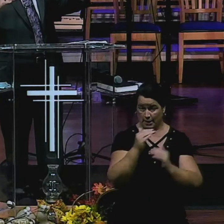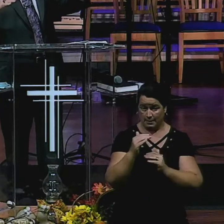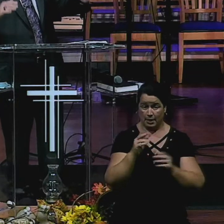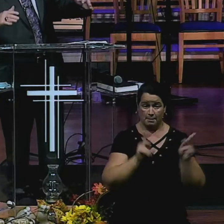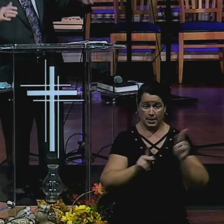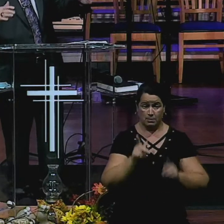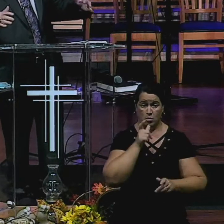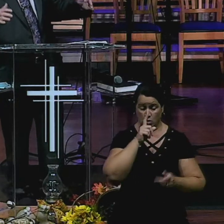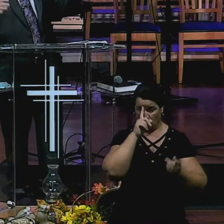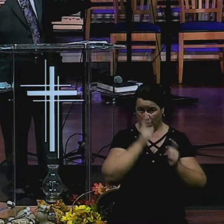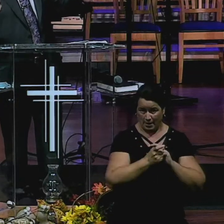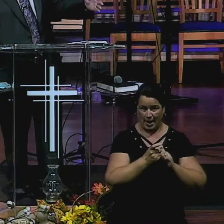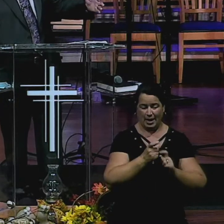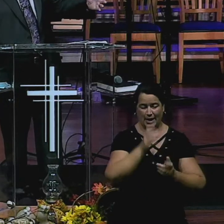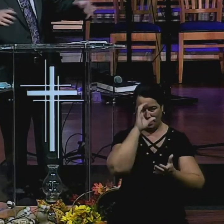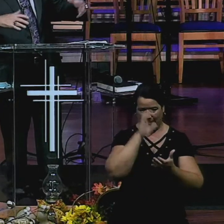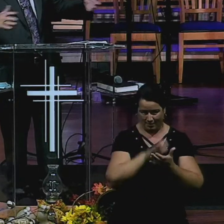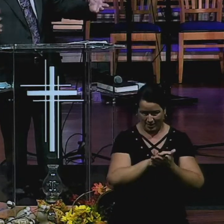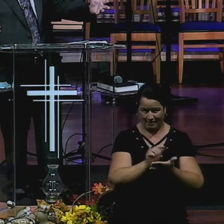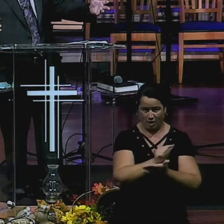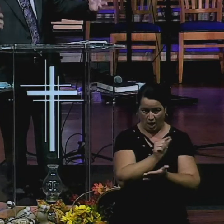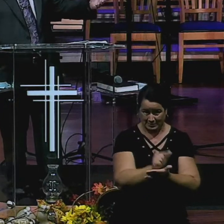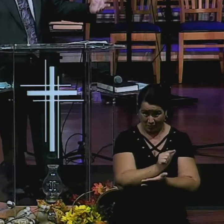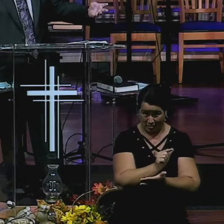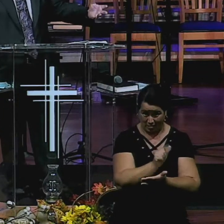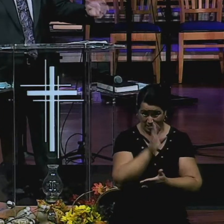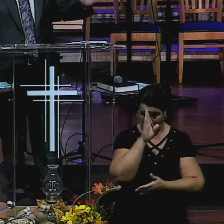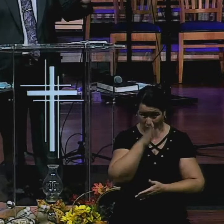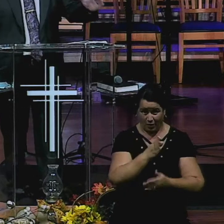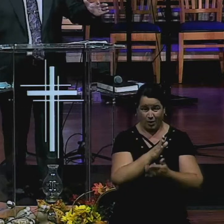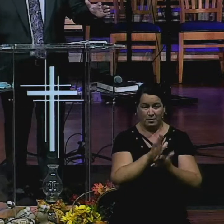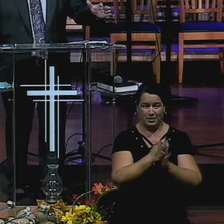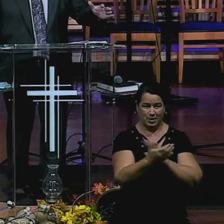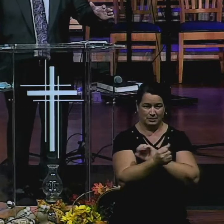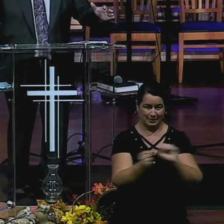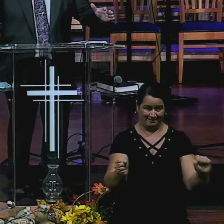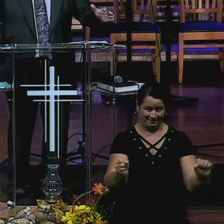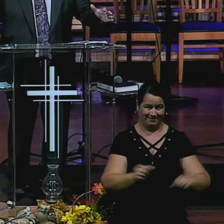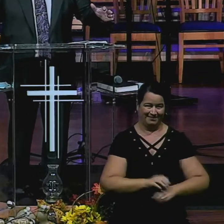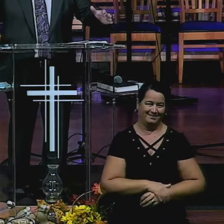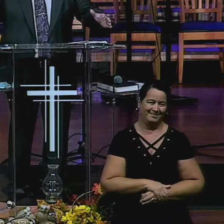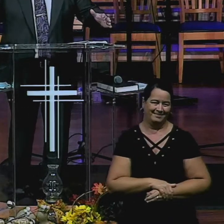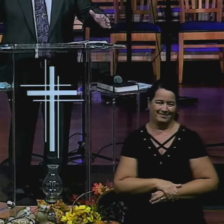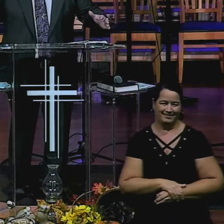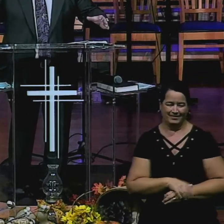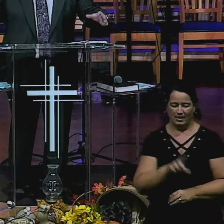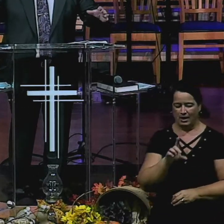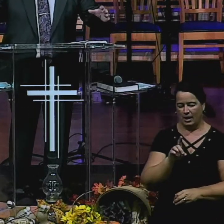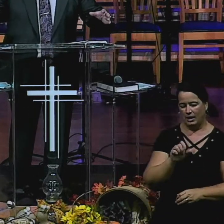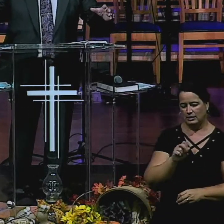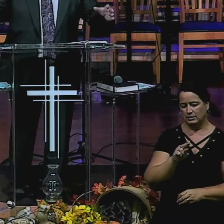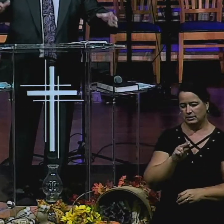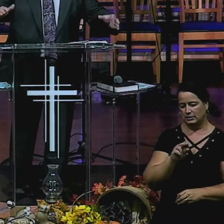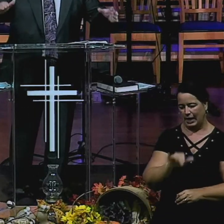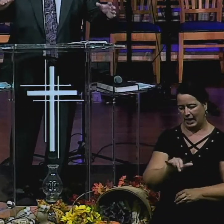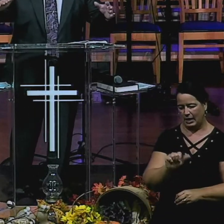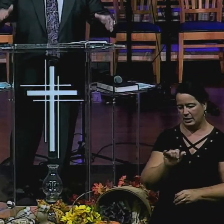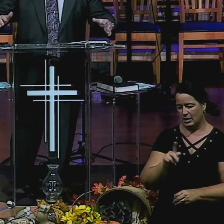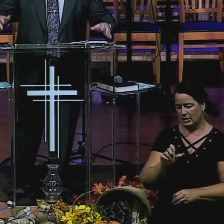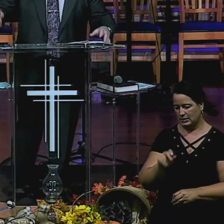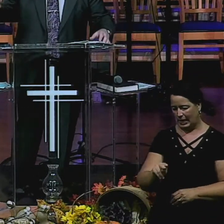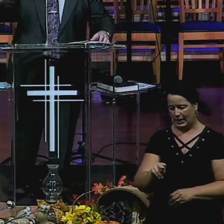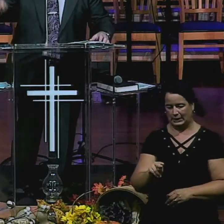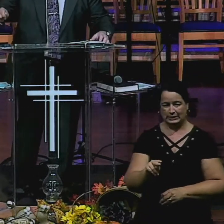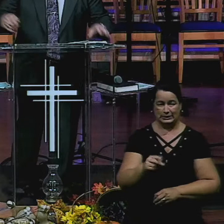repent and believe the gospel will be saved. There it is. That's what the Bible says. Let's just say what the Bible says. Danny Aiken said, no one is beyond